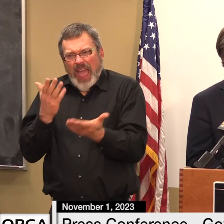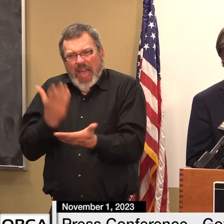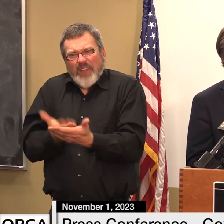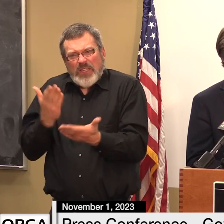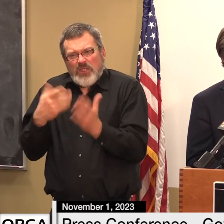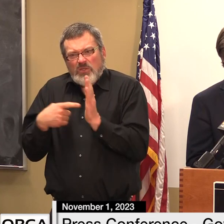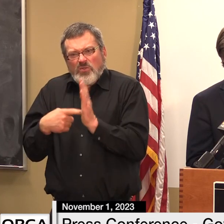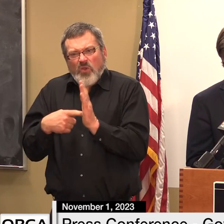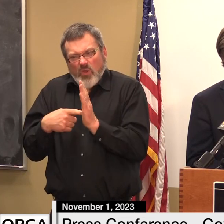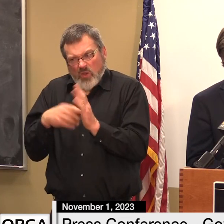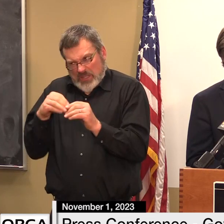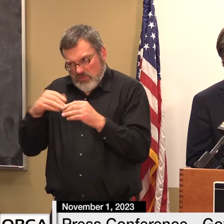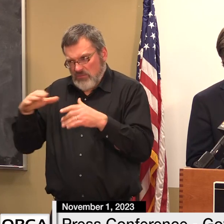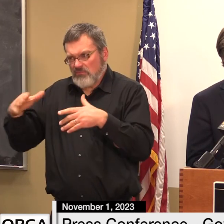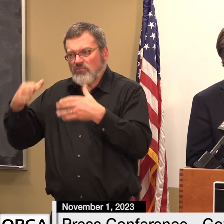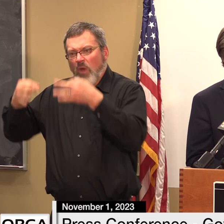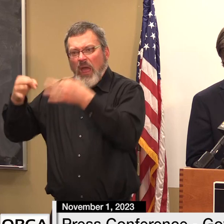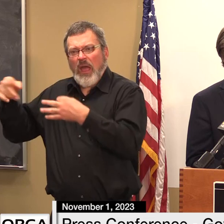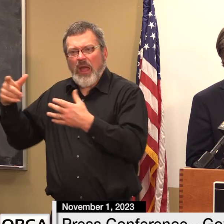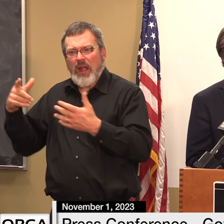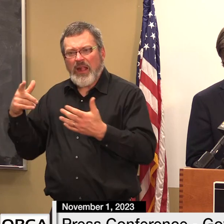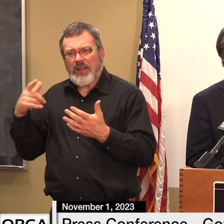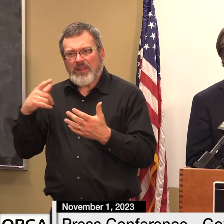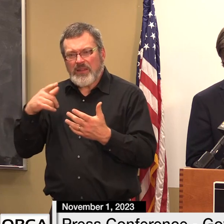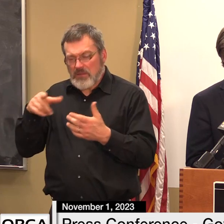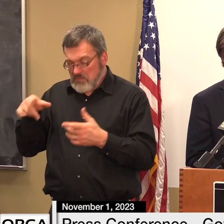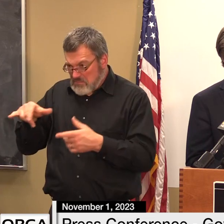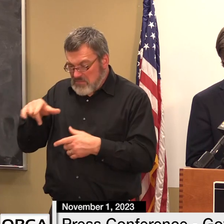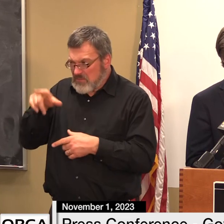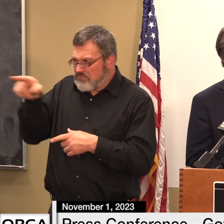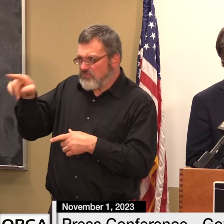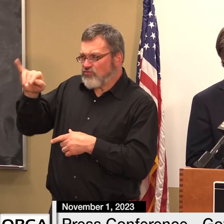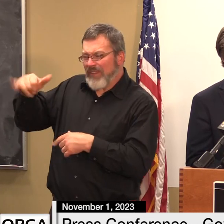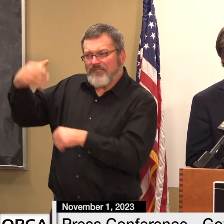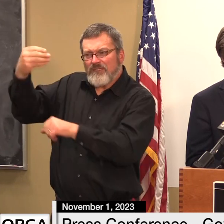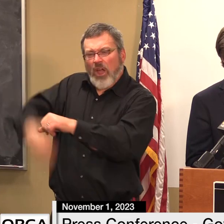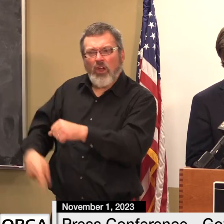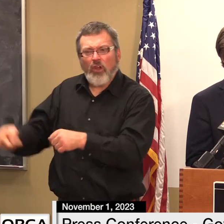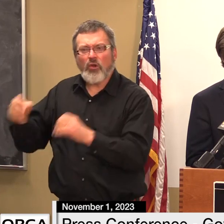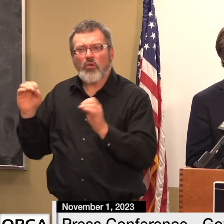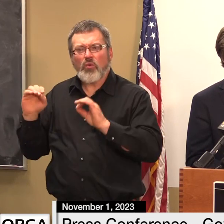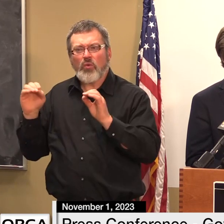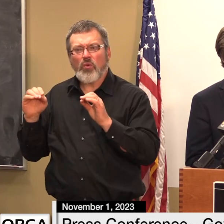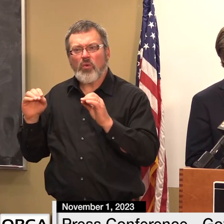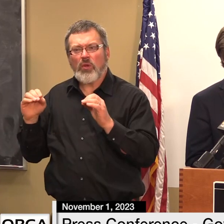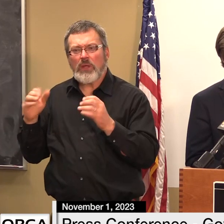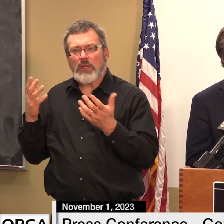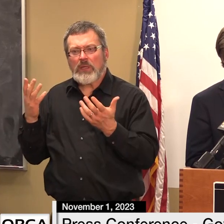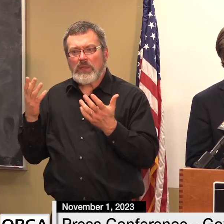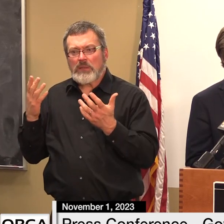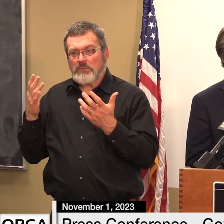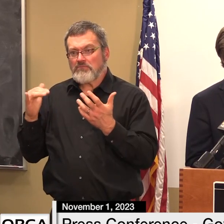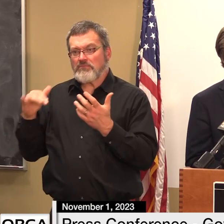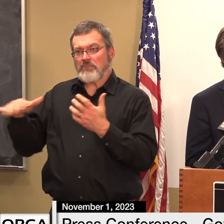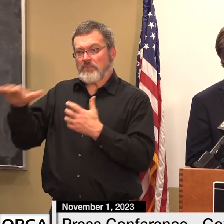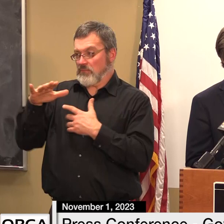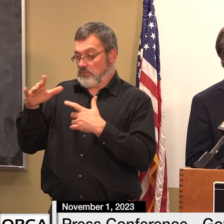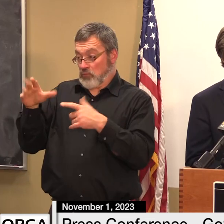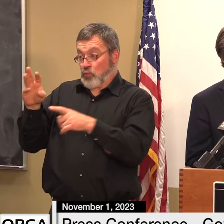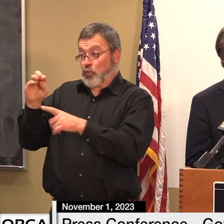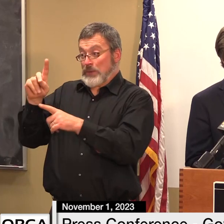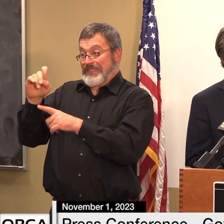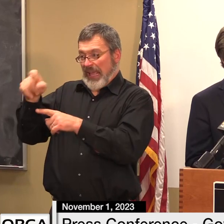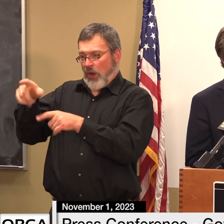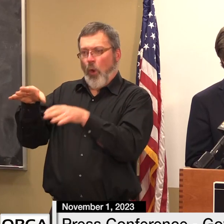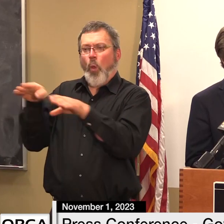trial. He was not fired. And in fact, when Woodside closed after